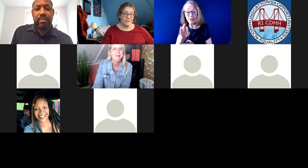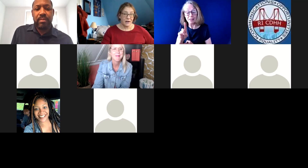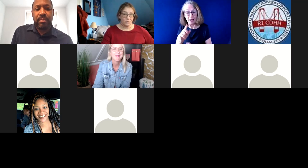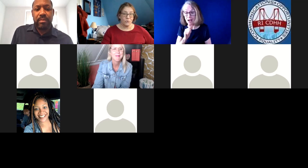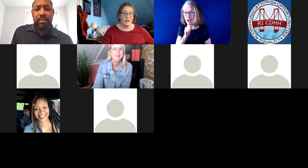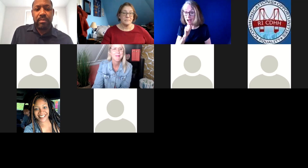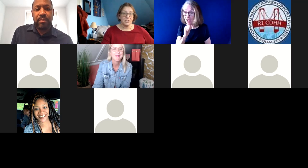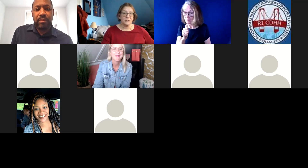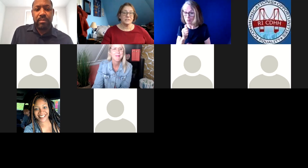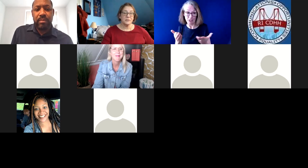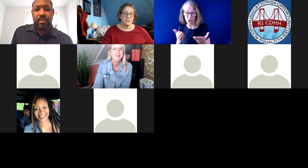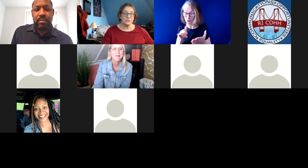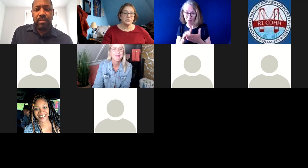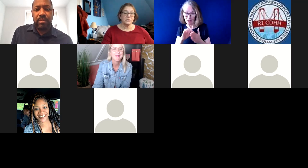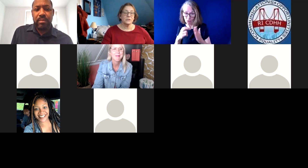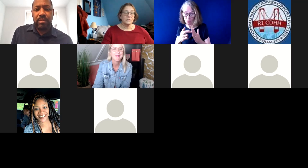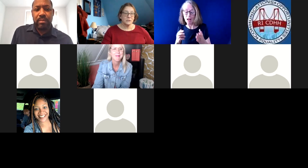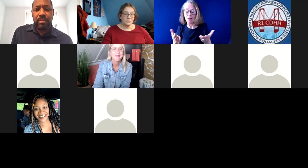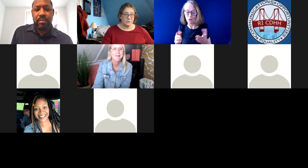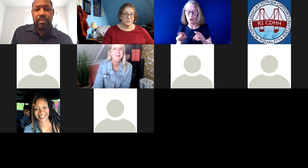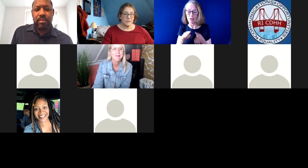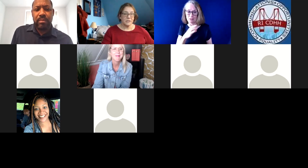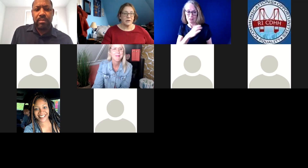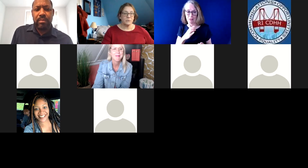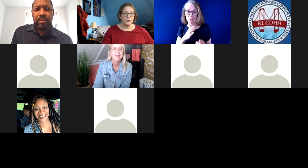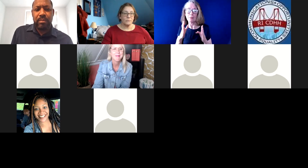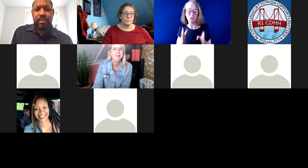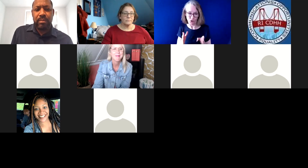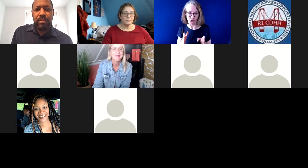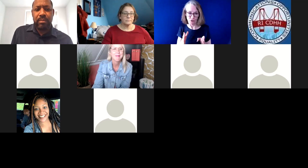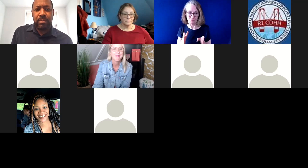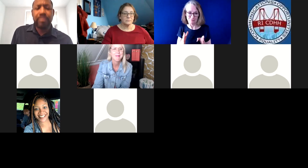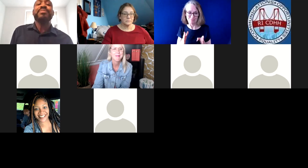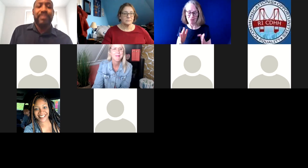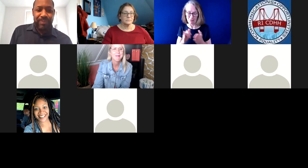that role. I'm here as a commissioner in that role.